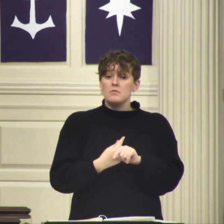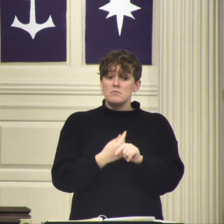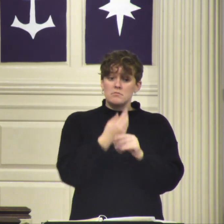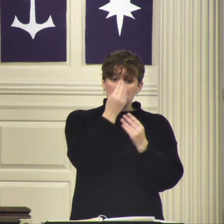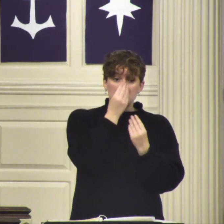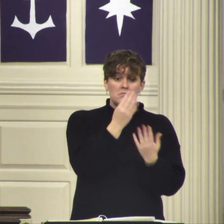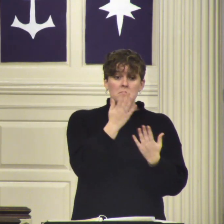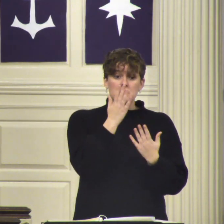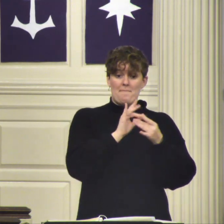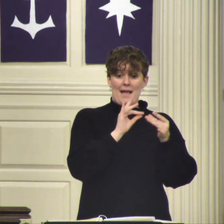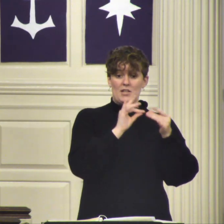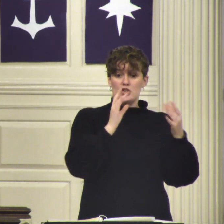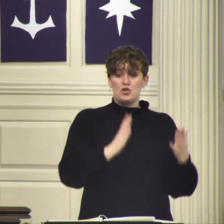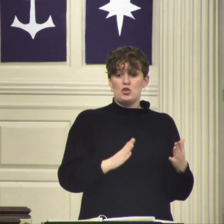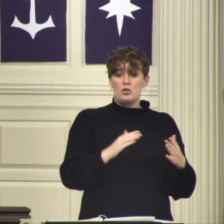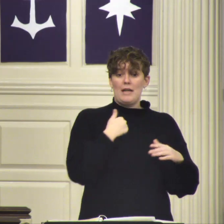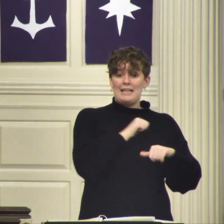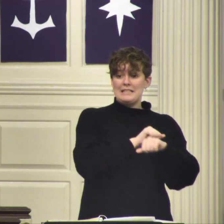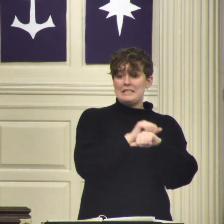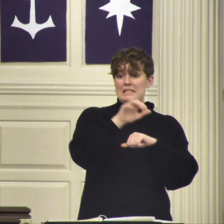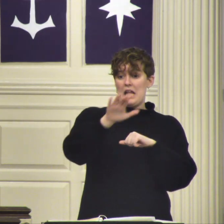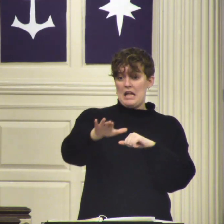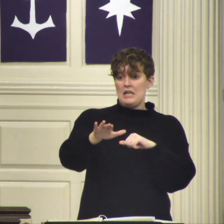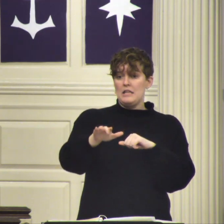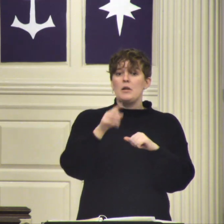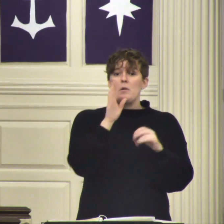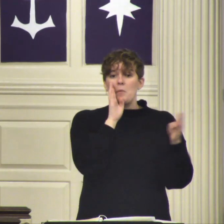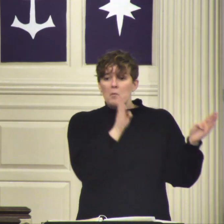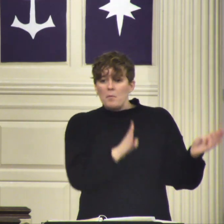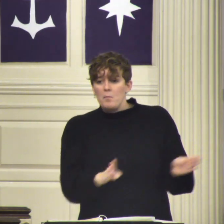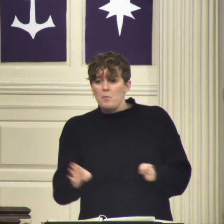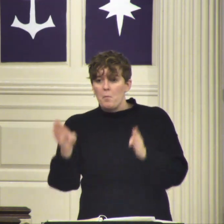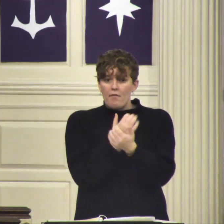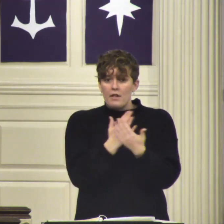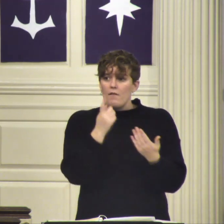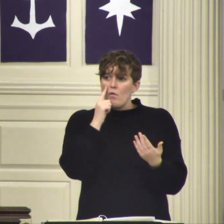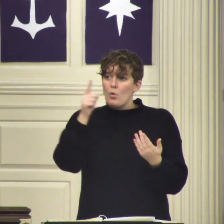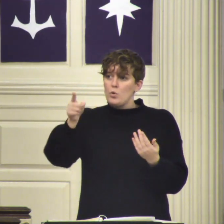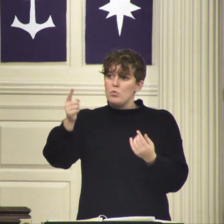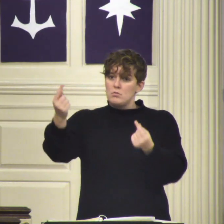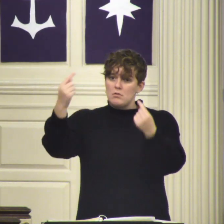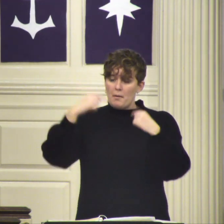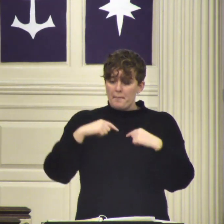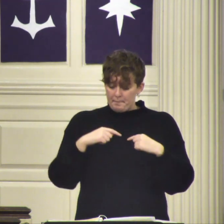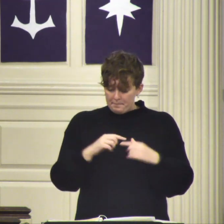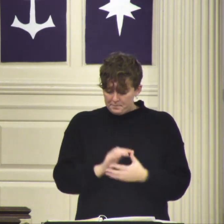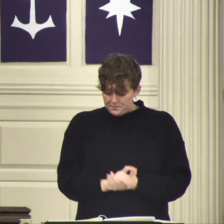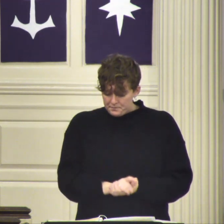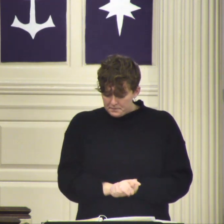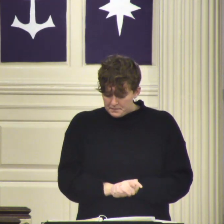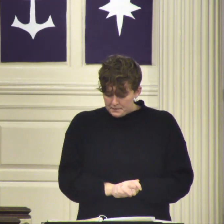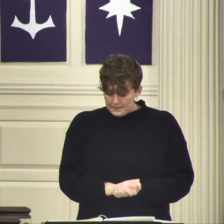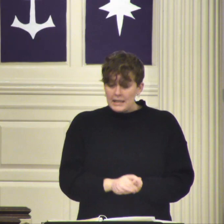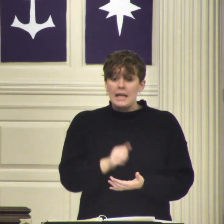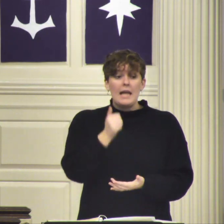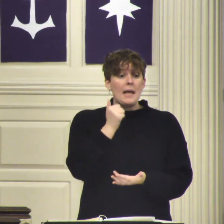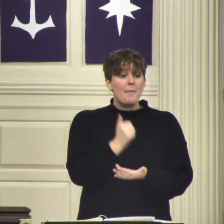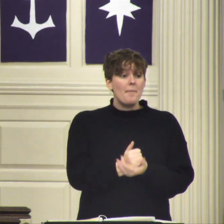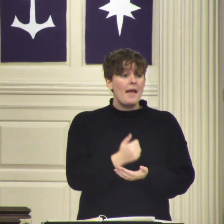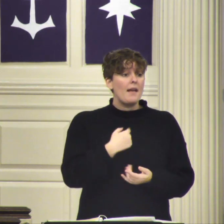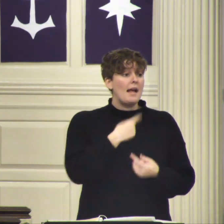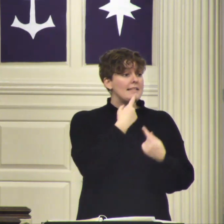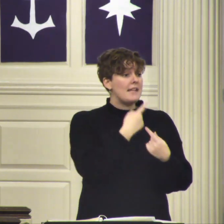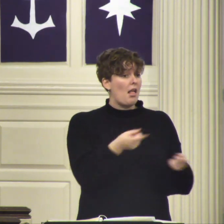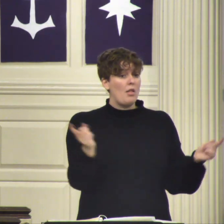you. He will prepare your way before you.' Amen, I say to you, among